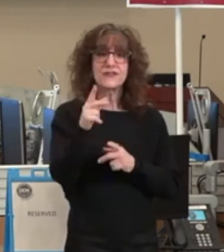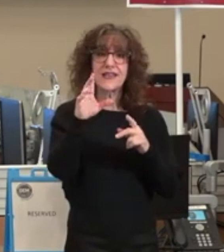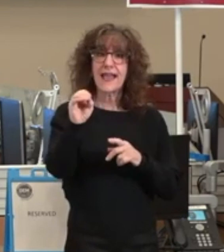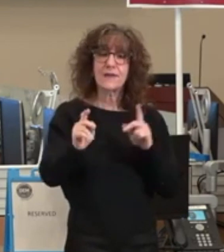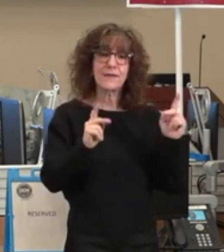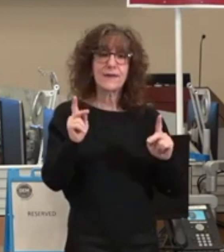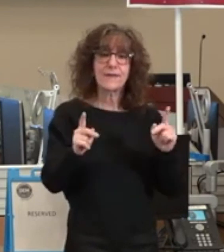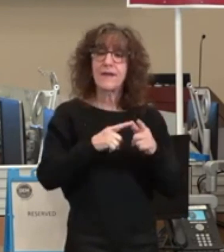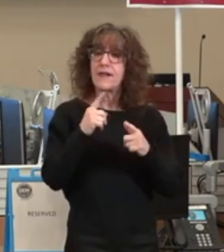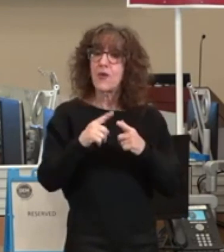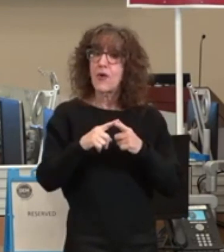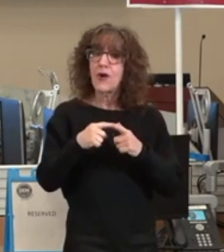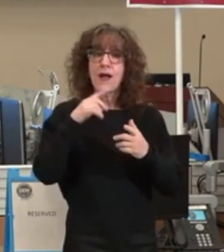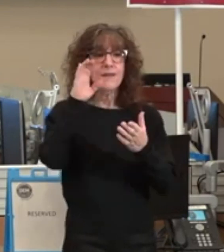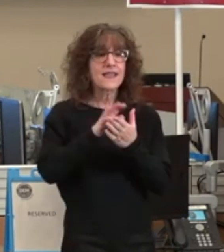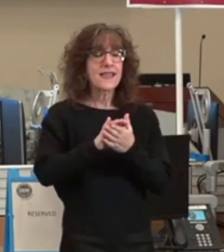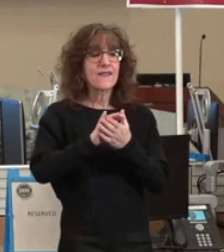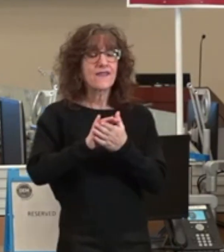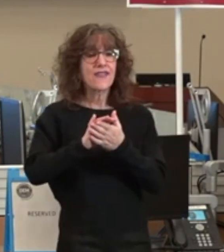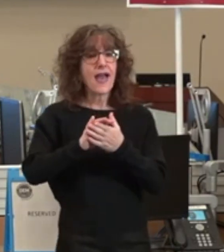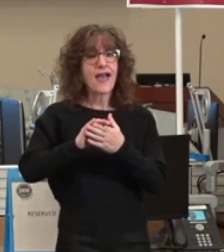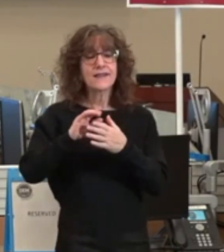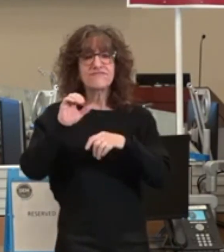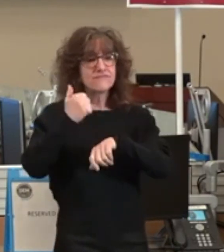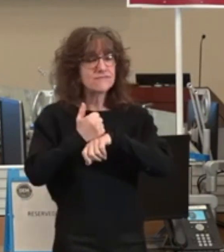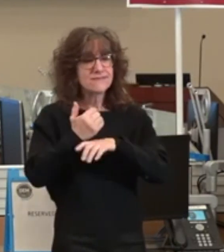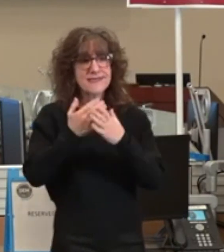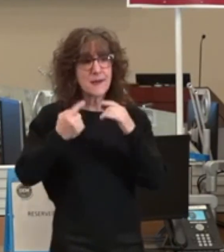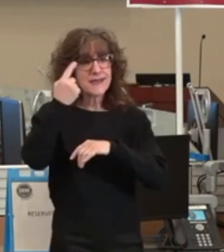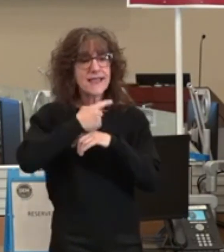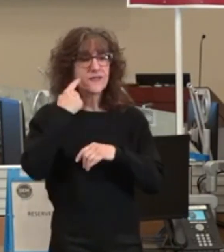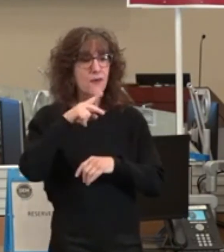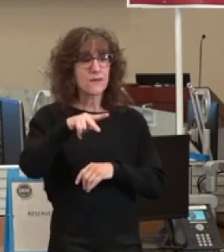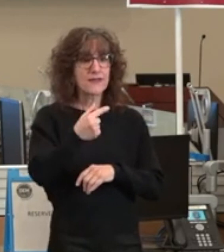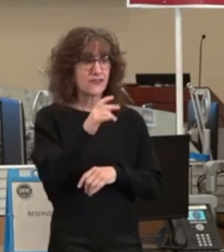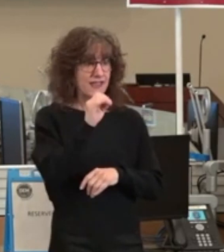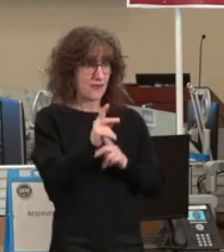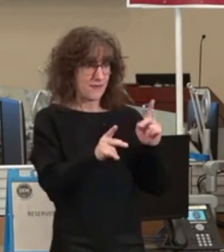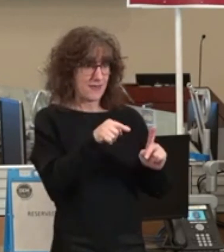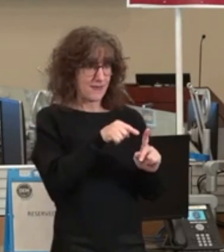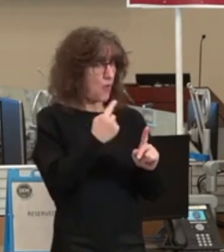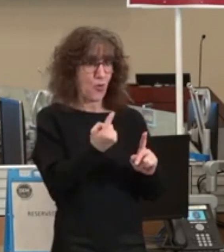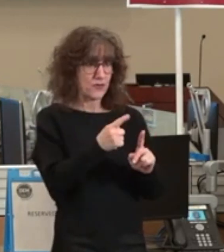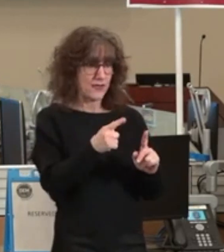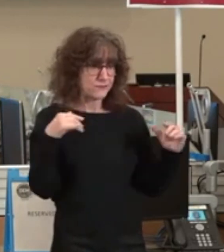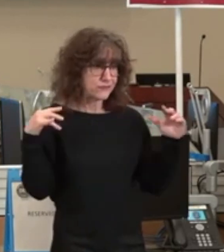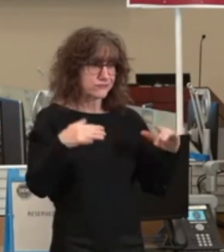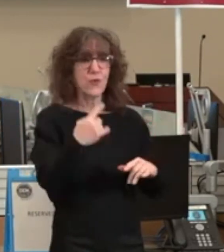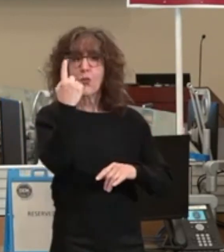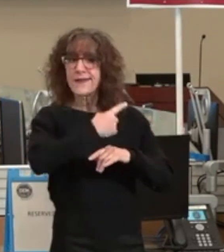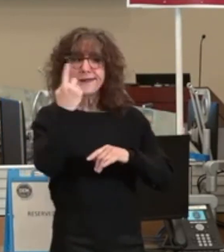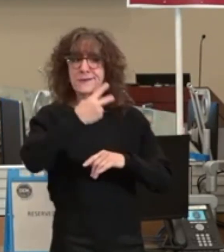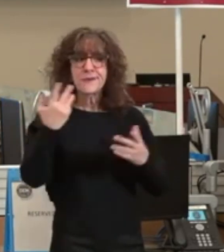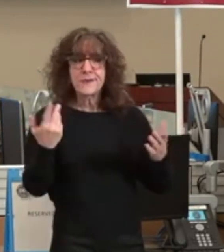in the alternative, I believe that setting aside days for Prince George's County residents to go there. Just set aside a day